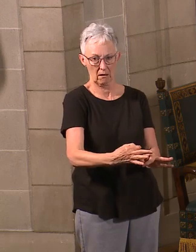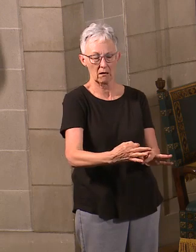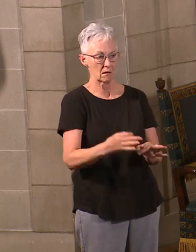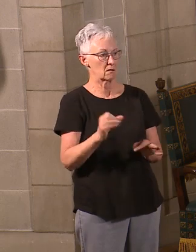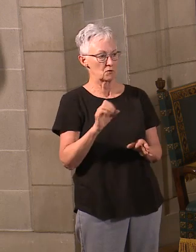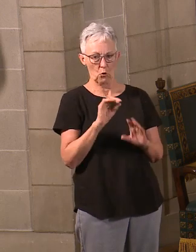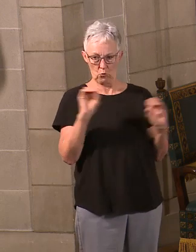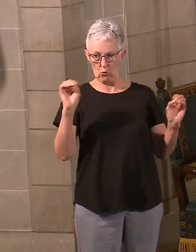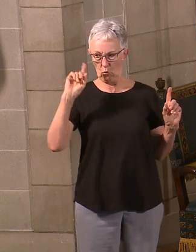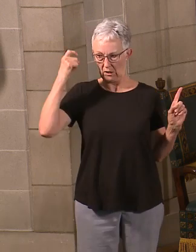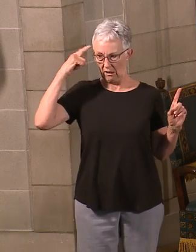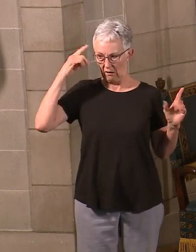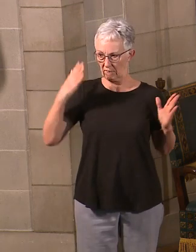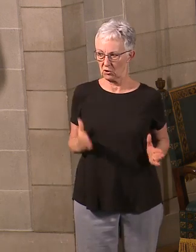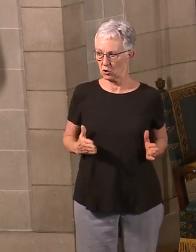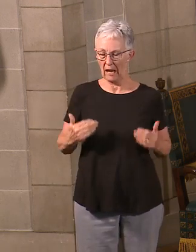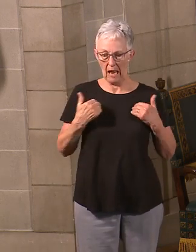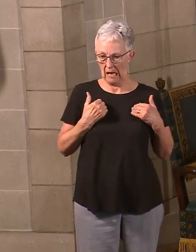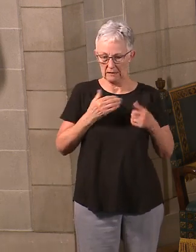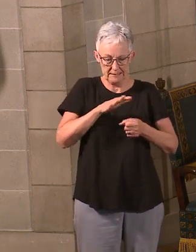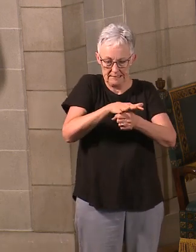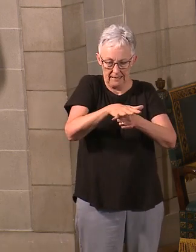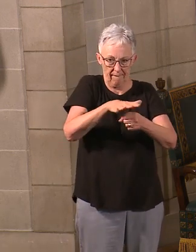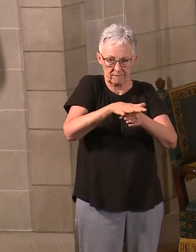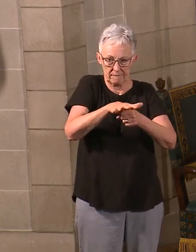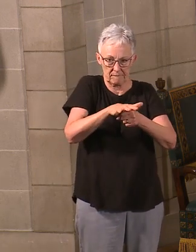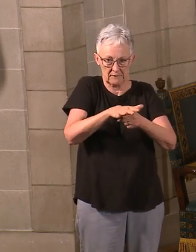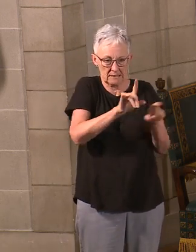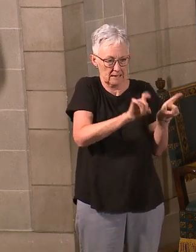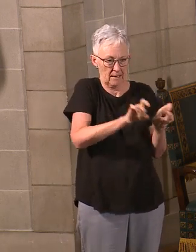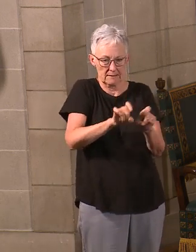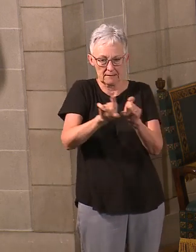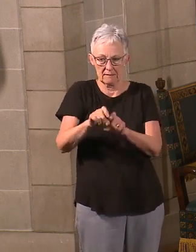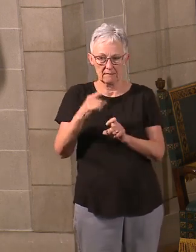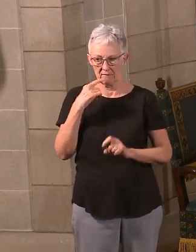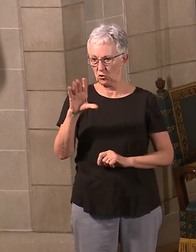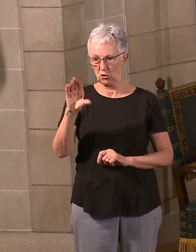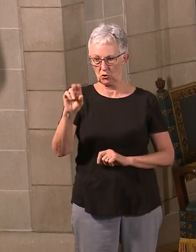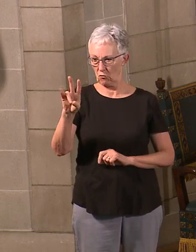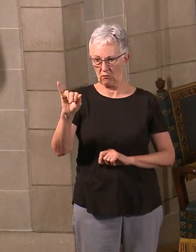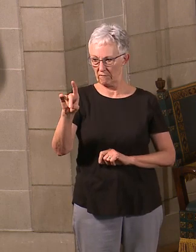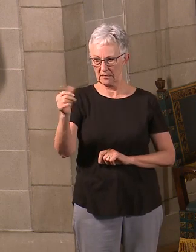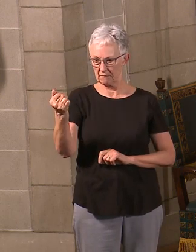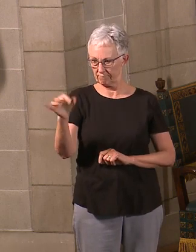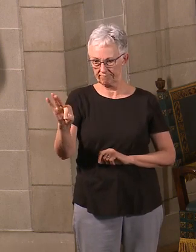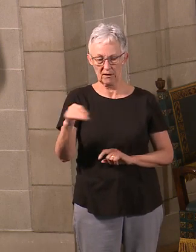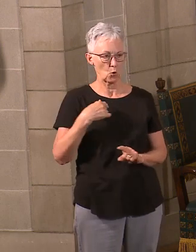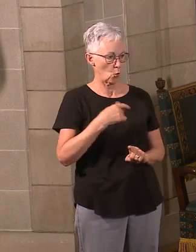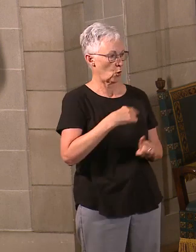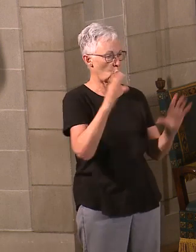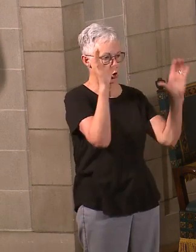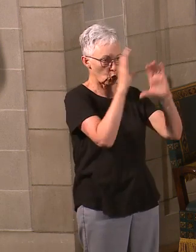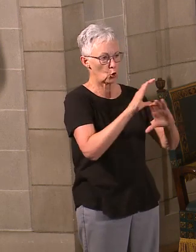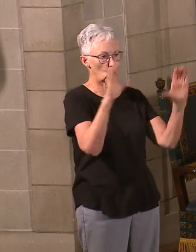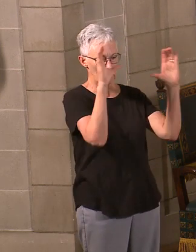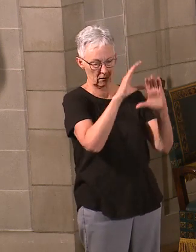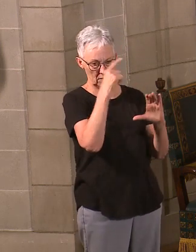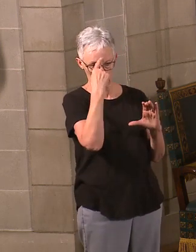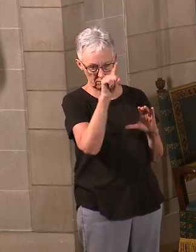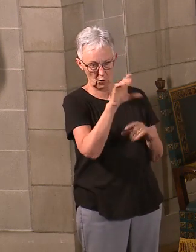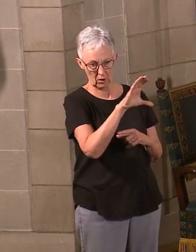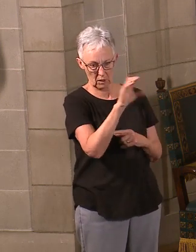no governor has as much testing as they would like to have, and we are working to be able to expand the testing. I've been on the phone with vendors who supply our